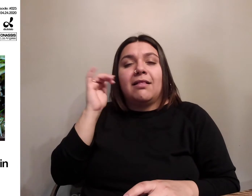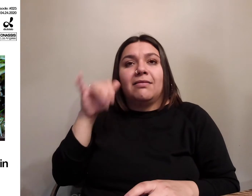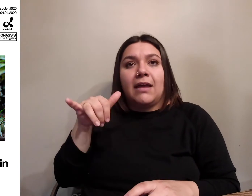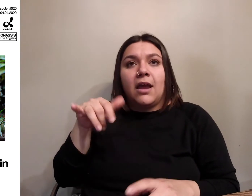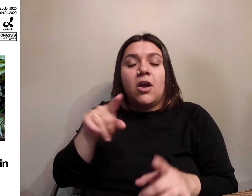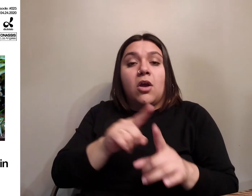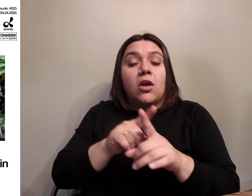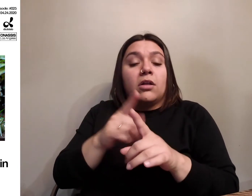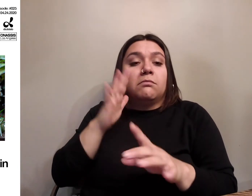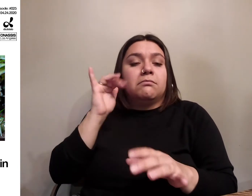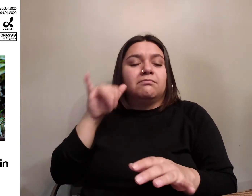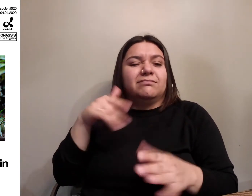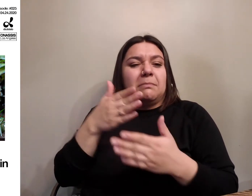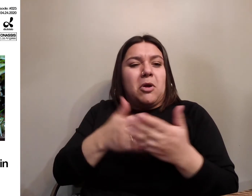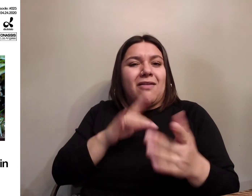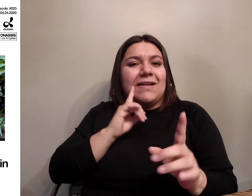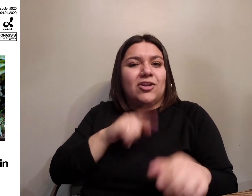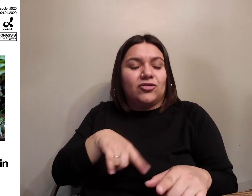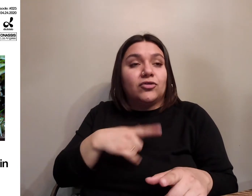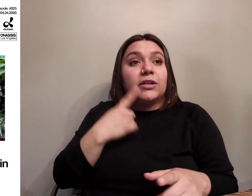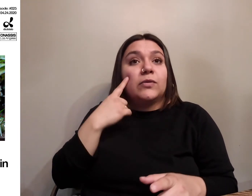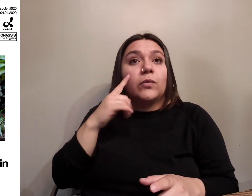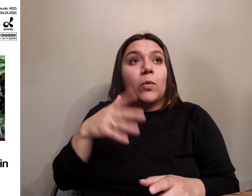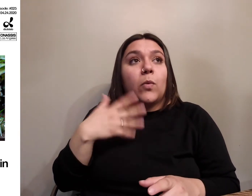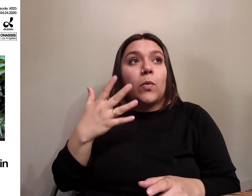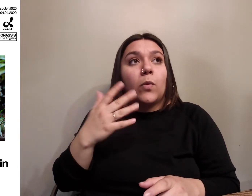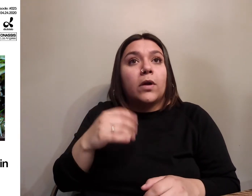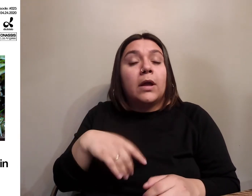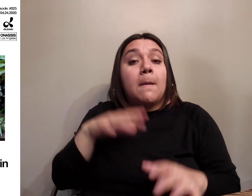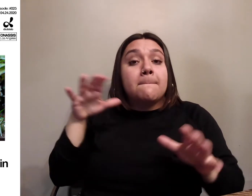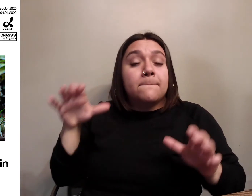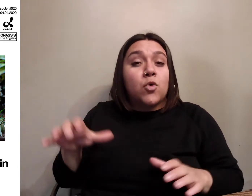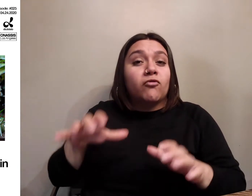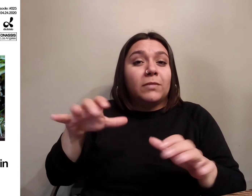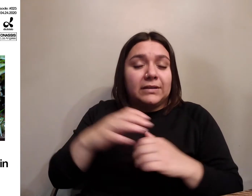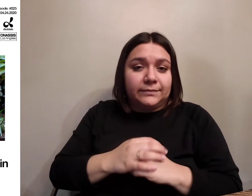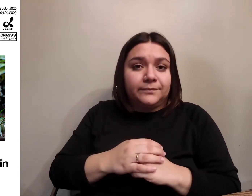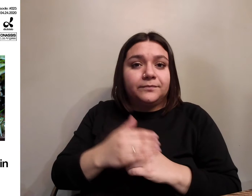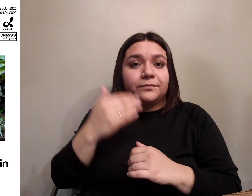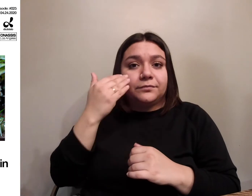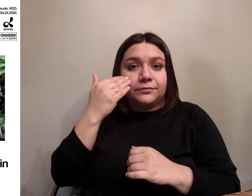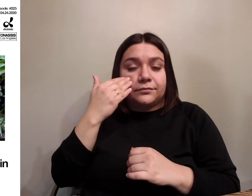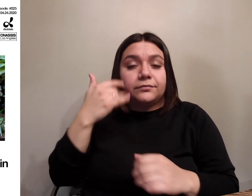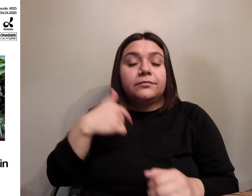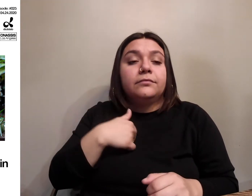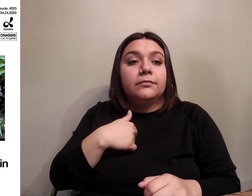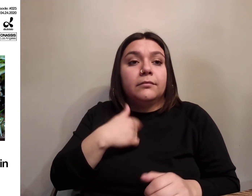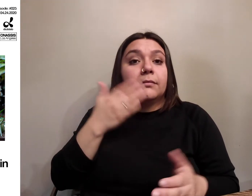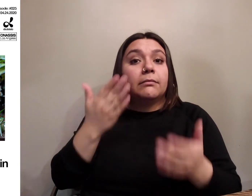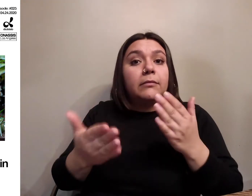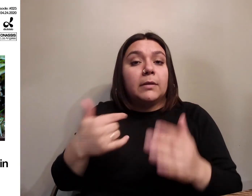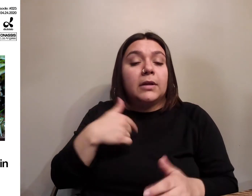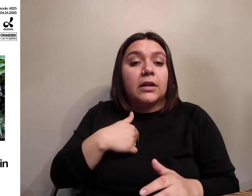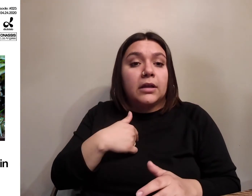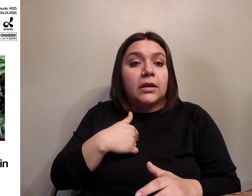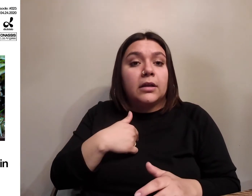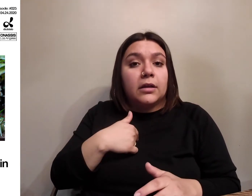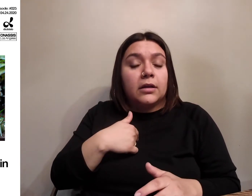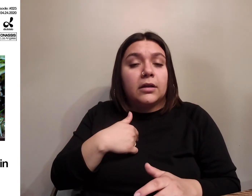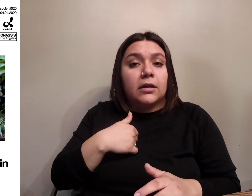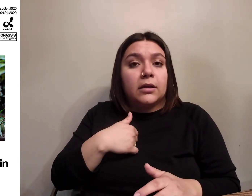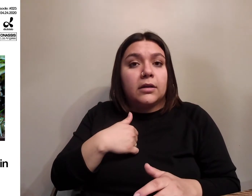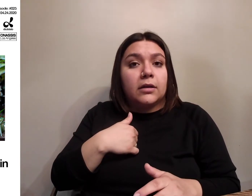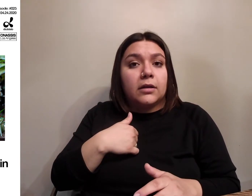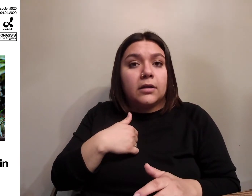in Strasbourg in France to Turkish parents, and the first house that I was brought into was full of